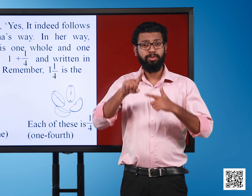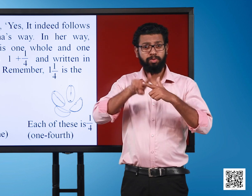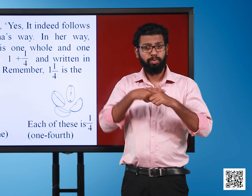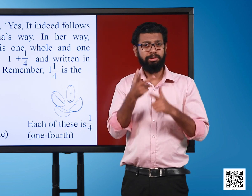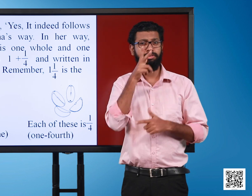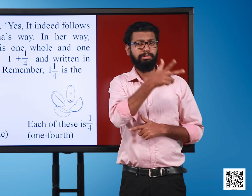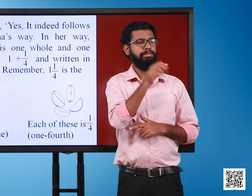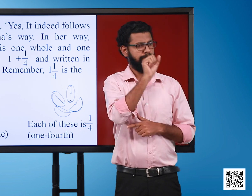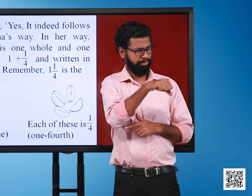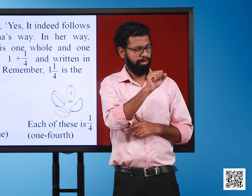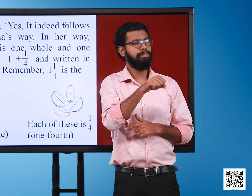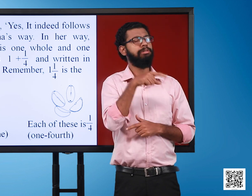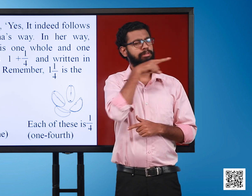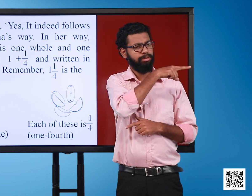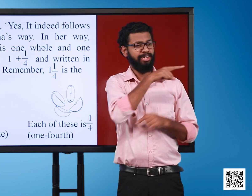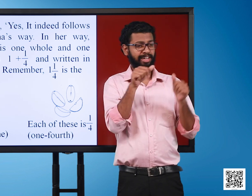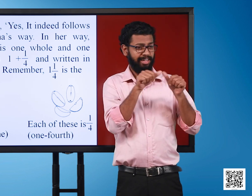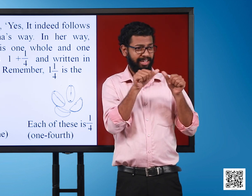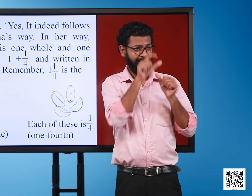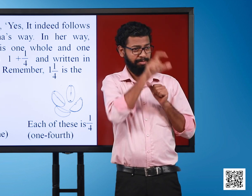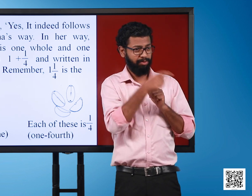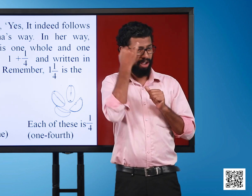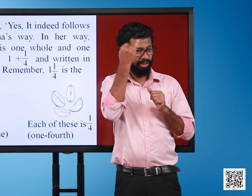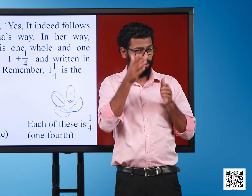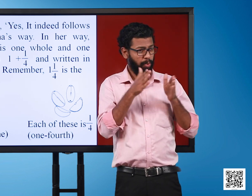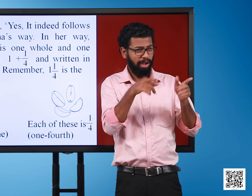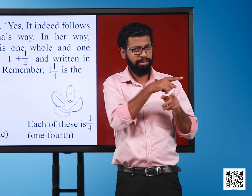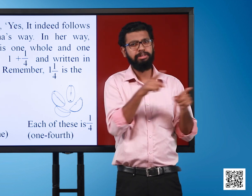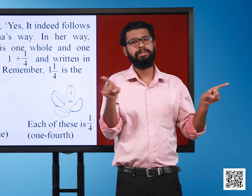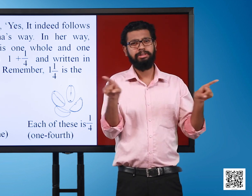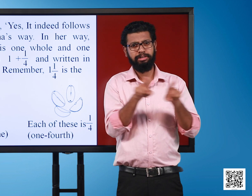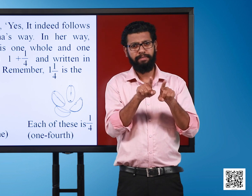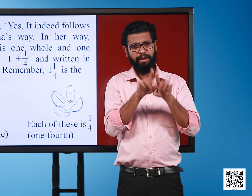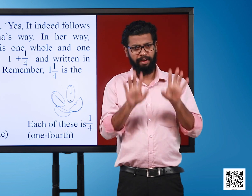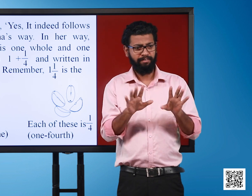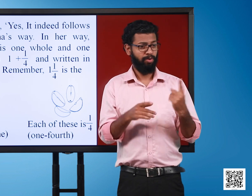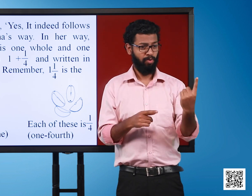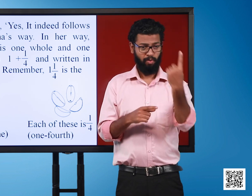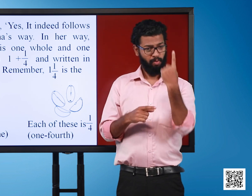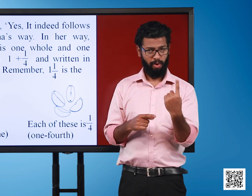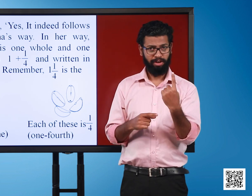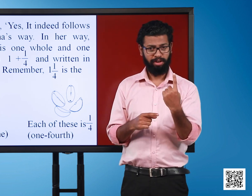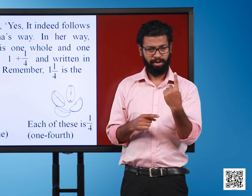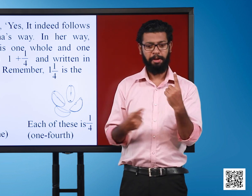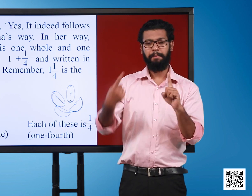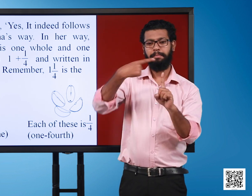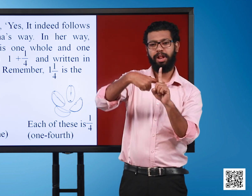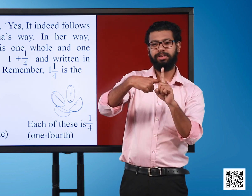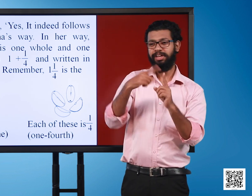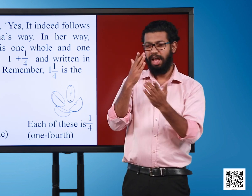John nodded. Yes, it indeed follows from Anagha's way. In her way, each share is